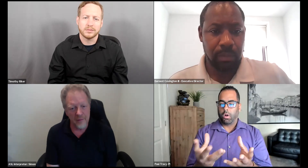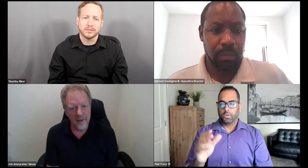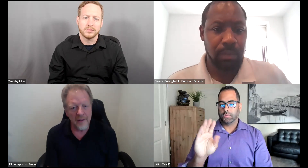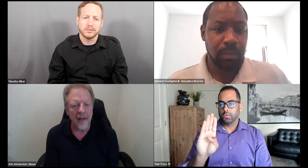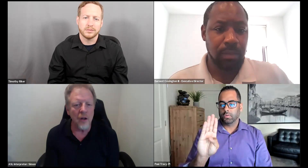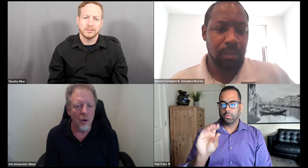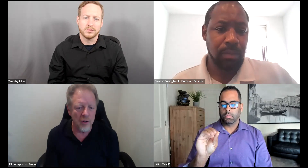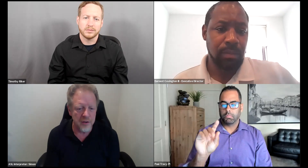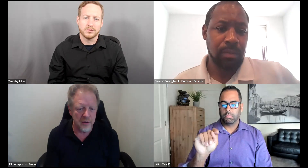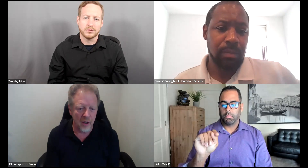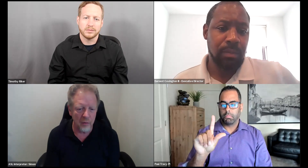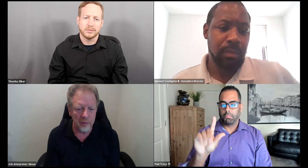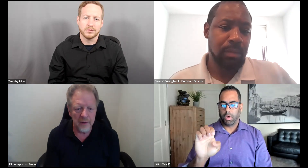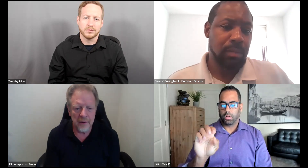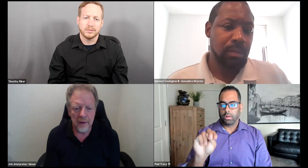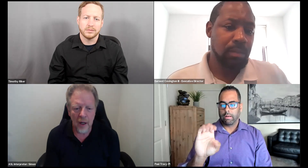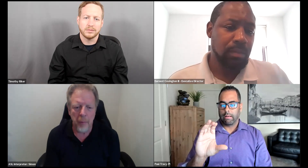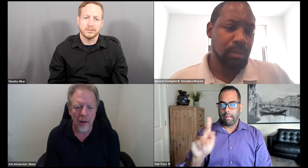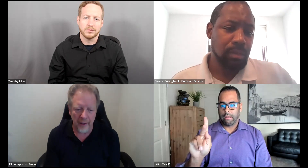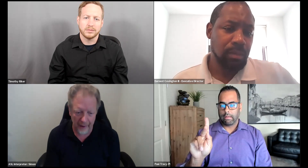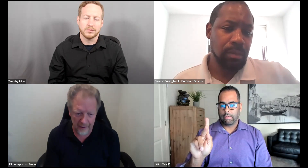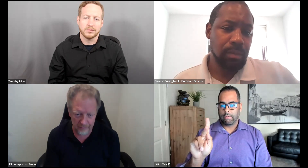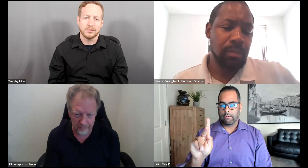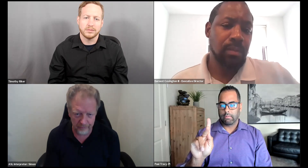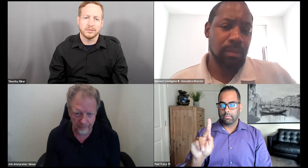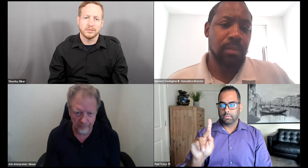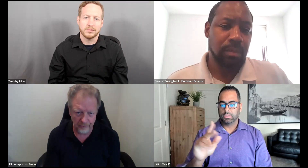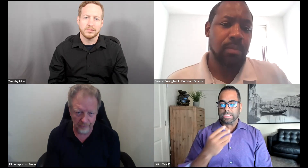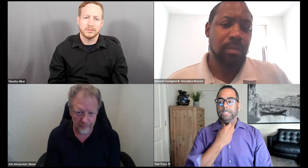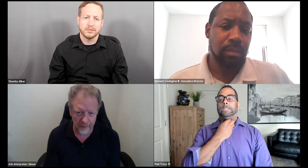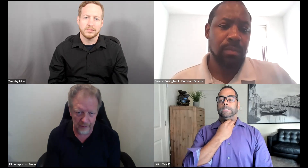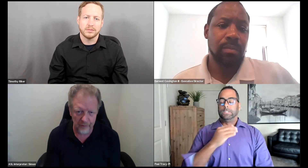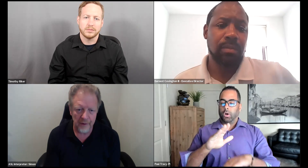establish, that can cause, a bottleneck,